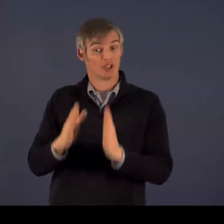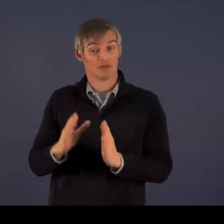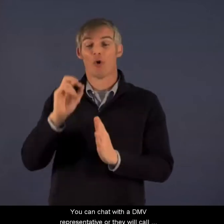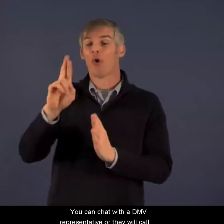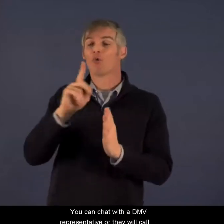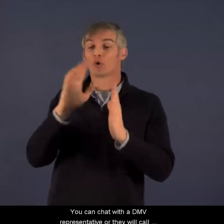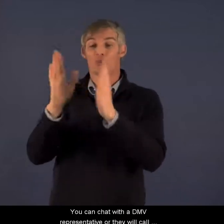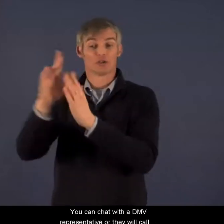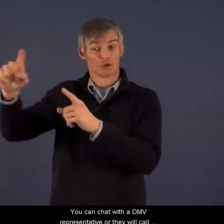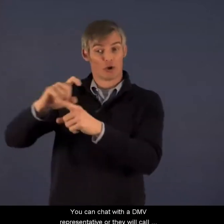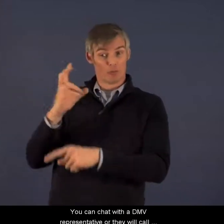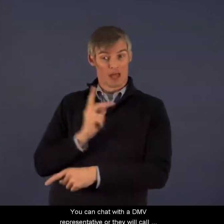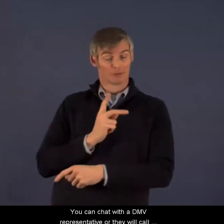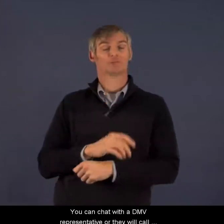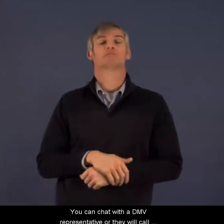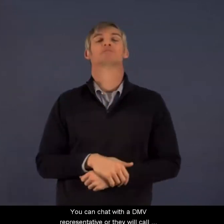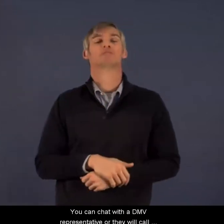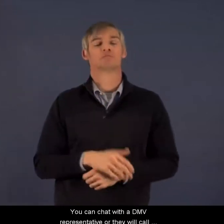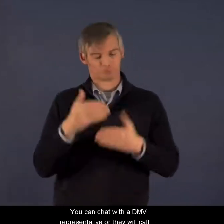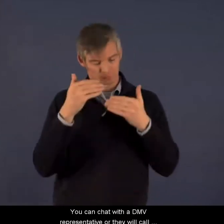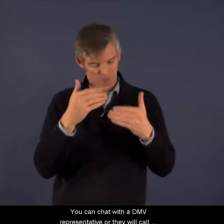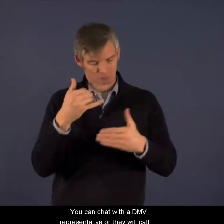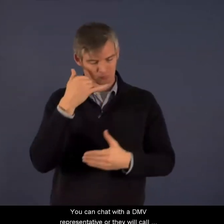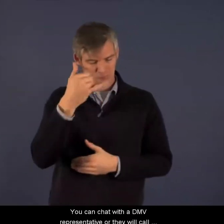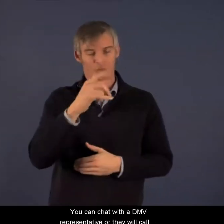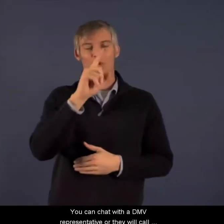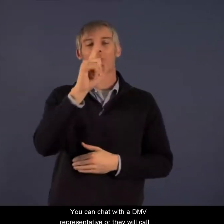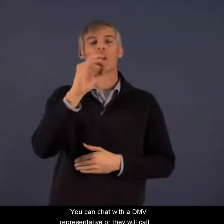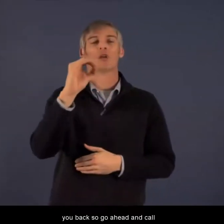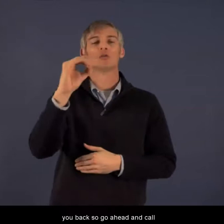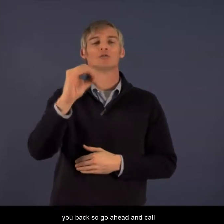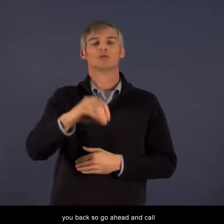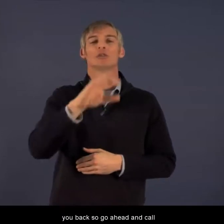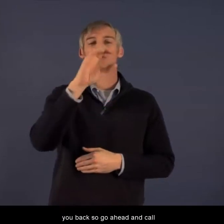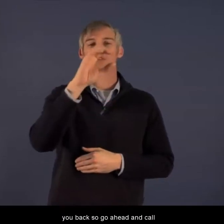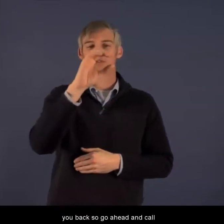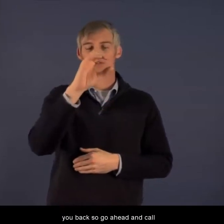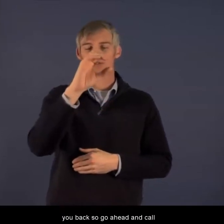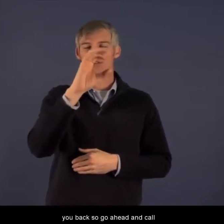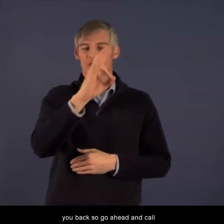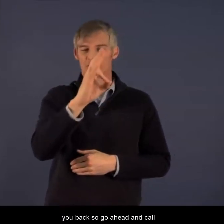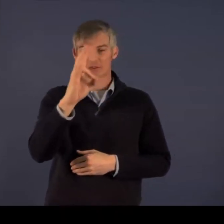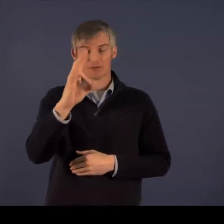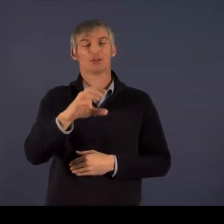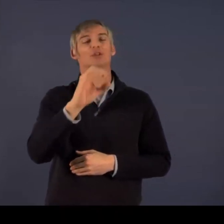You can chat with a DMV representative, or they will call you back. So go ahead and call